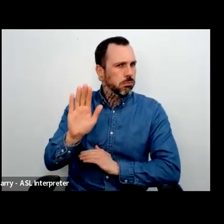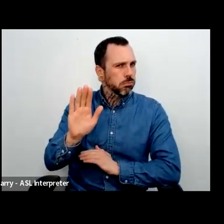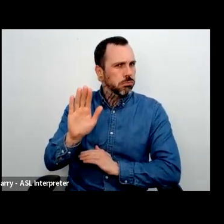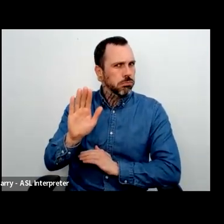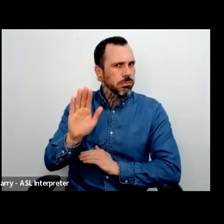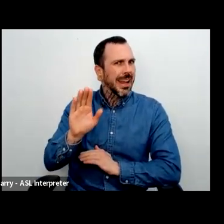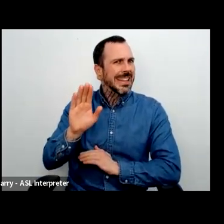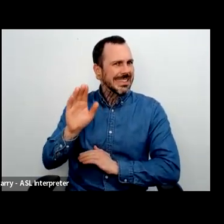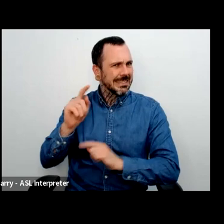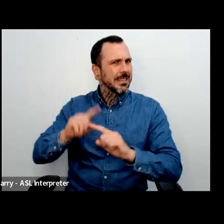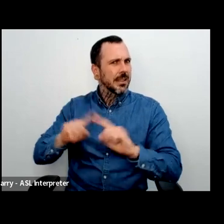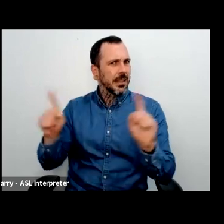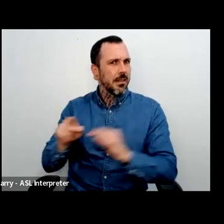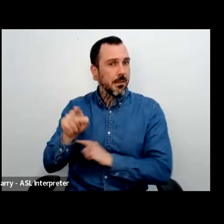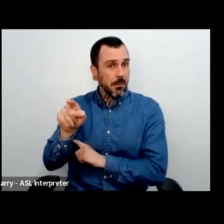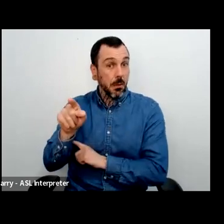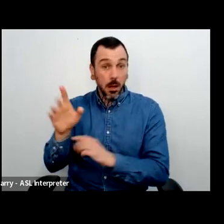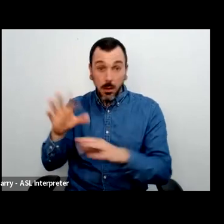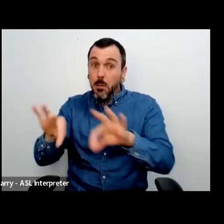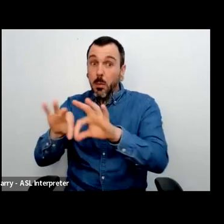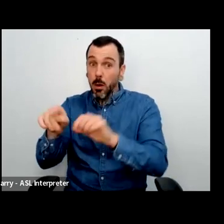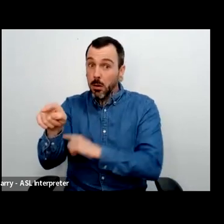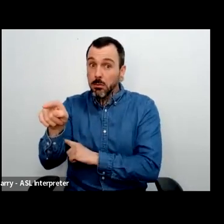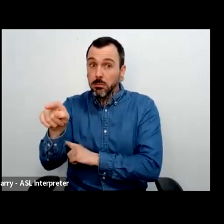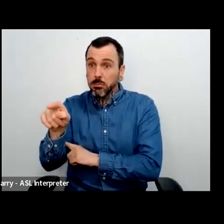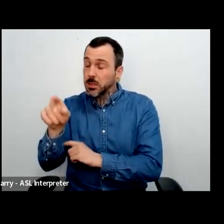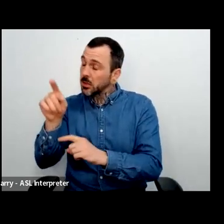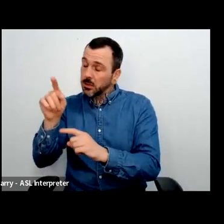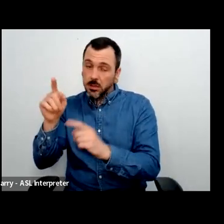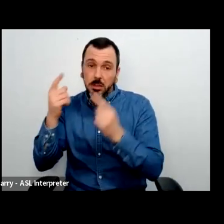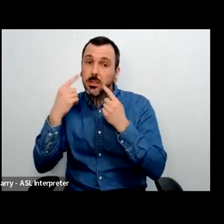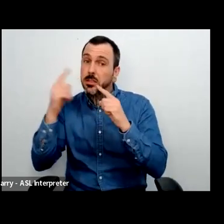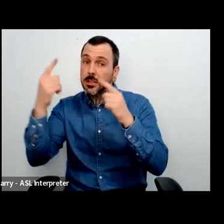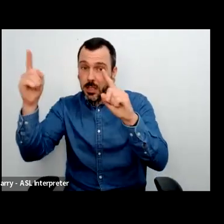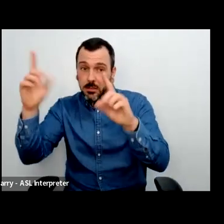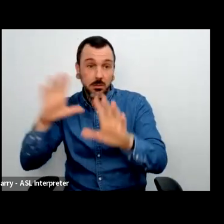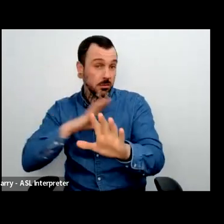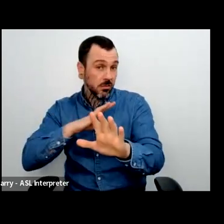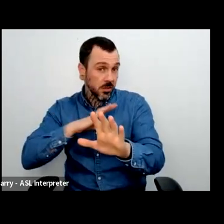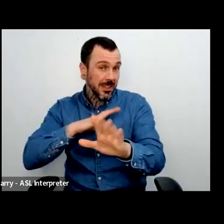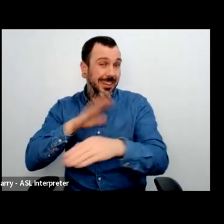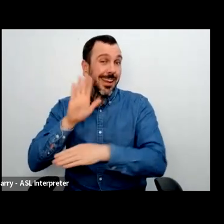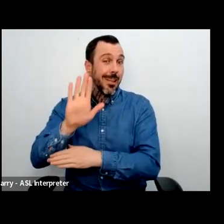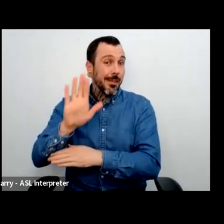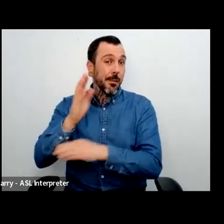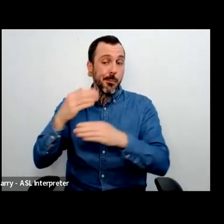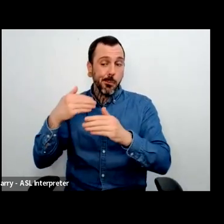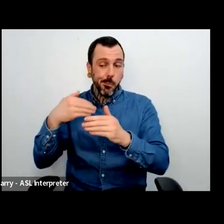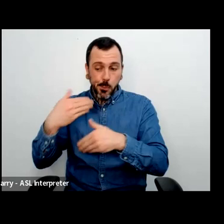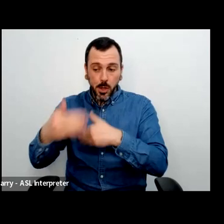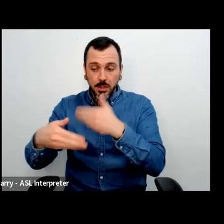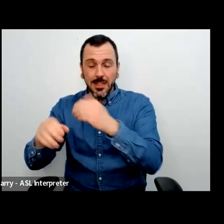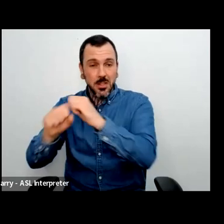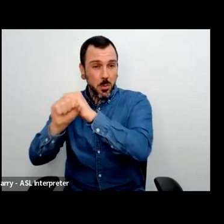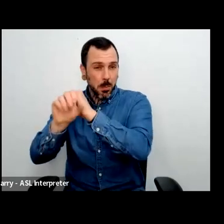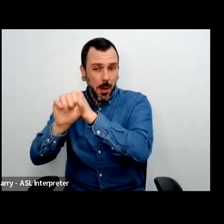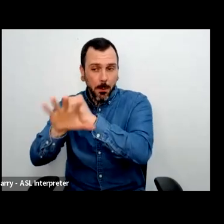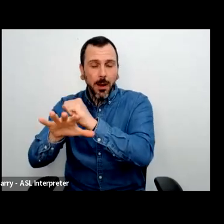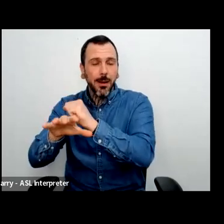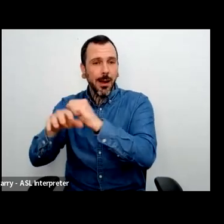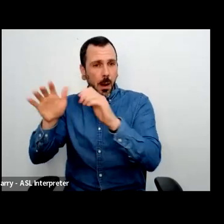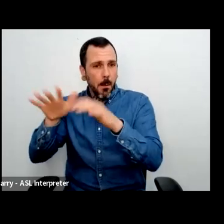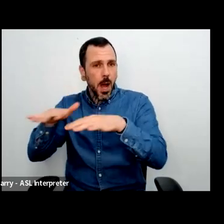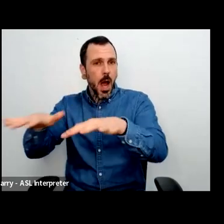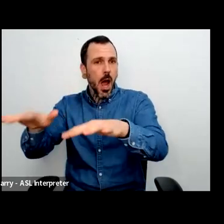different. They're hugely important. They're hugely successful, and they have a very different export model. They have a very different reach, and they